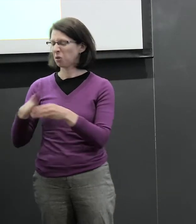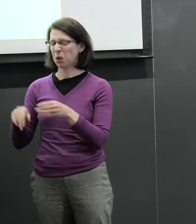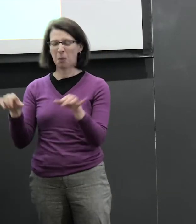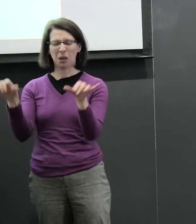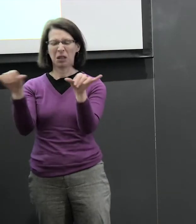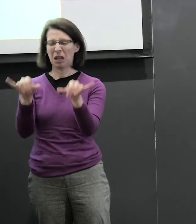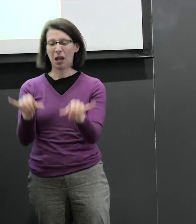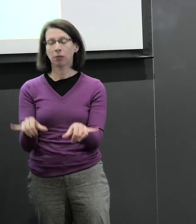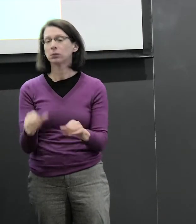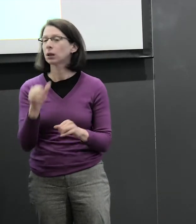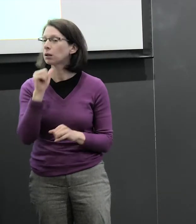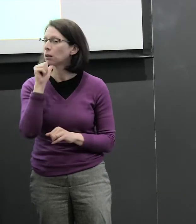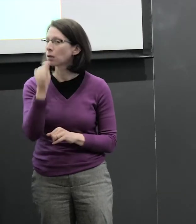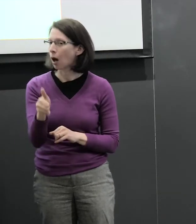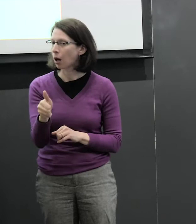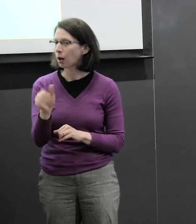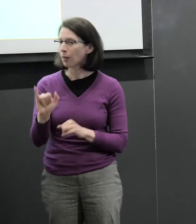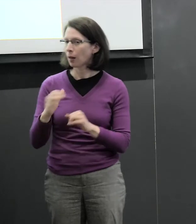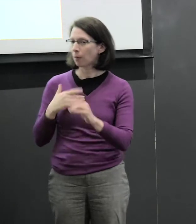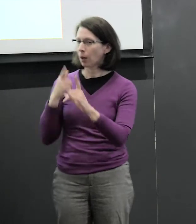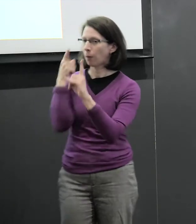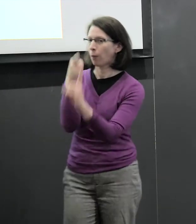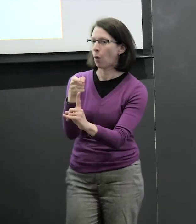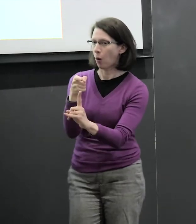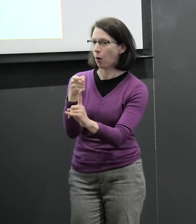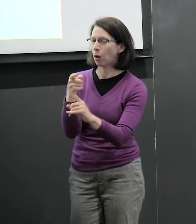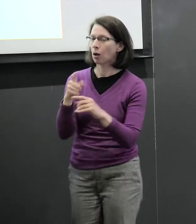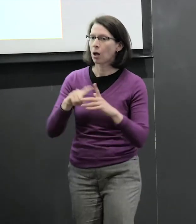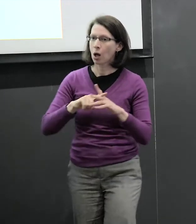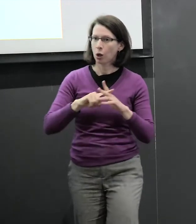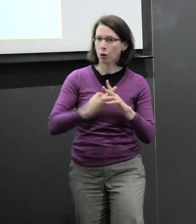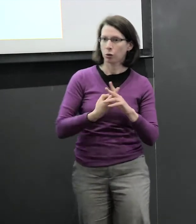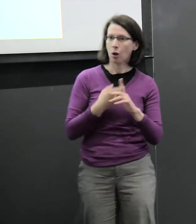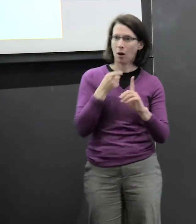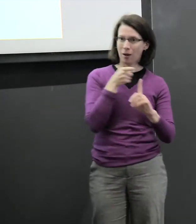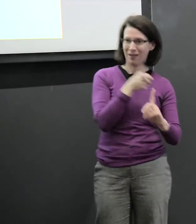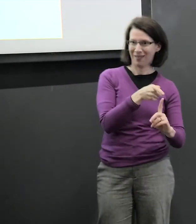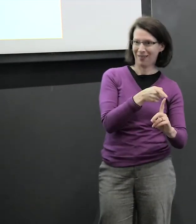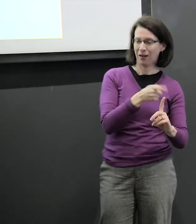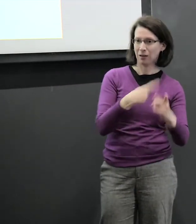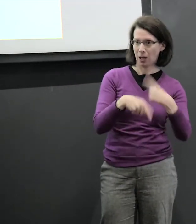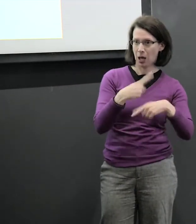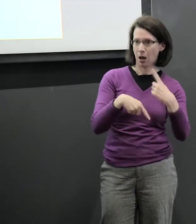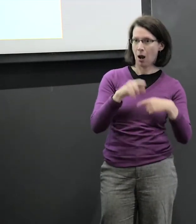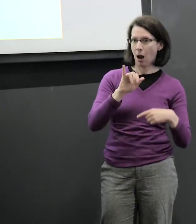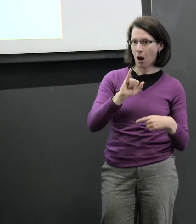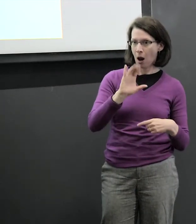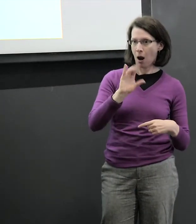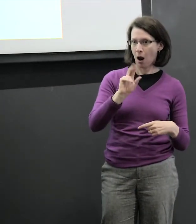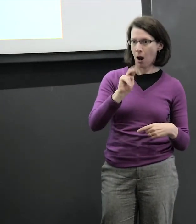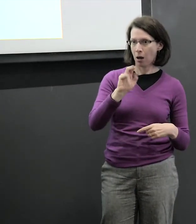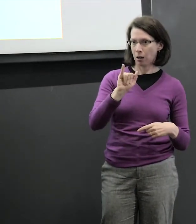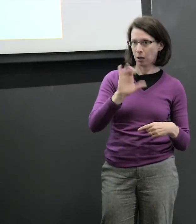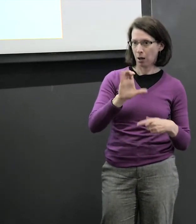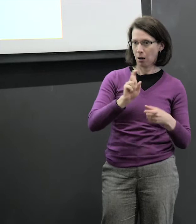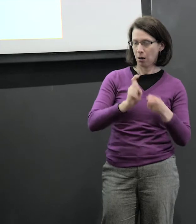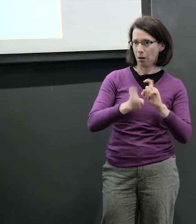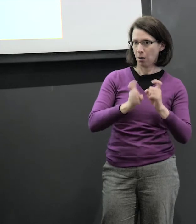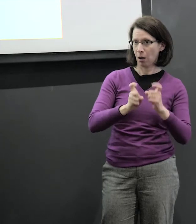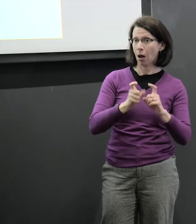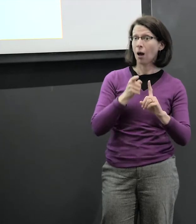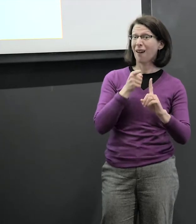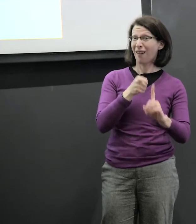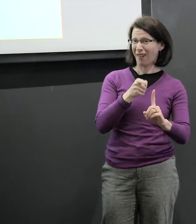be the point. So I will start with iconic modulations, and I will make the claim that they can be at